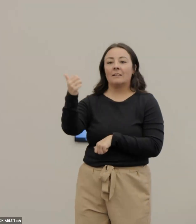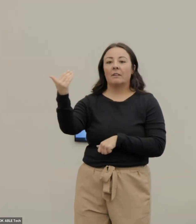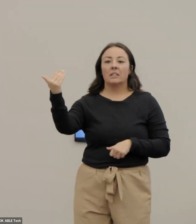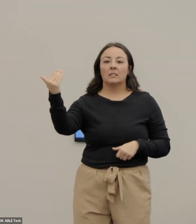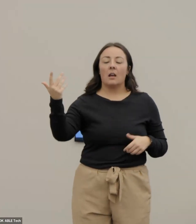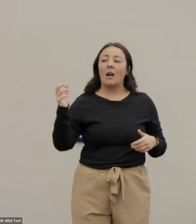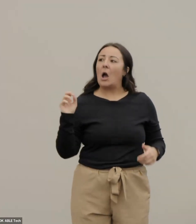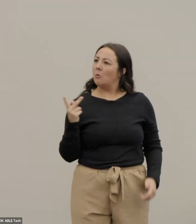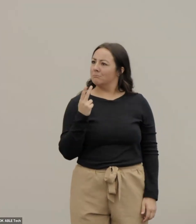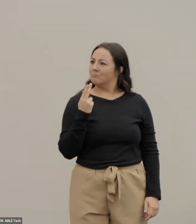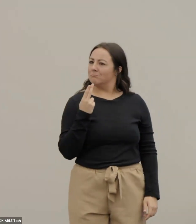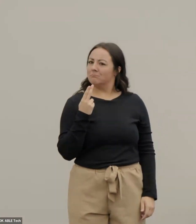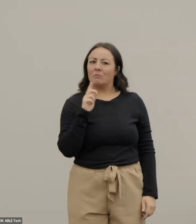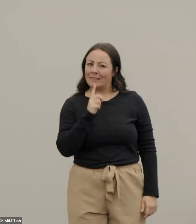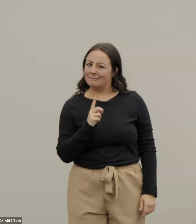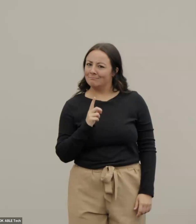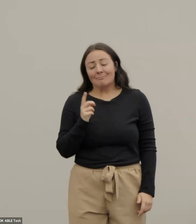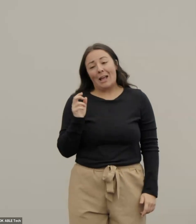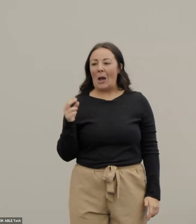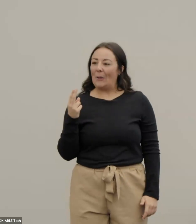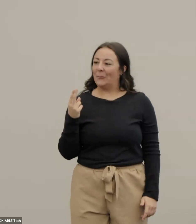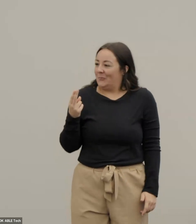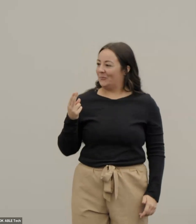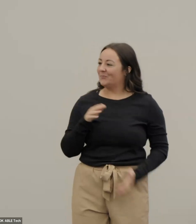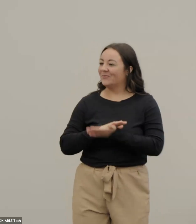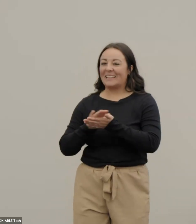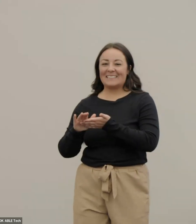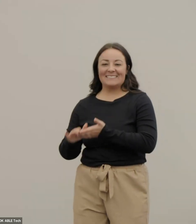What's that? Oh, really? Oh, that's nice.